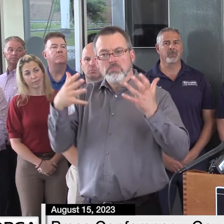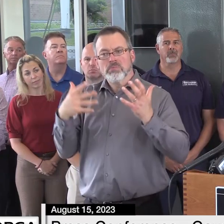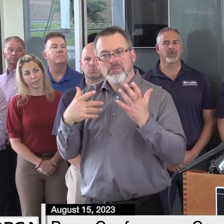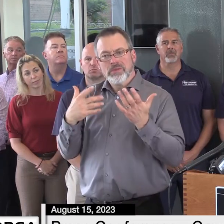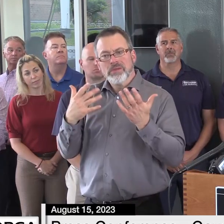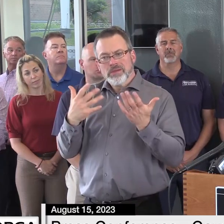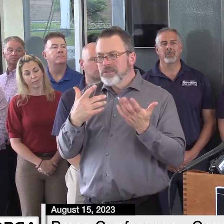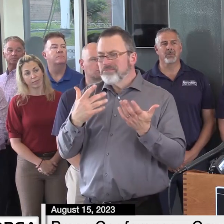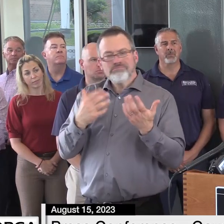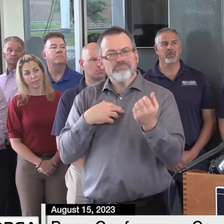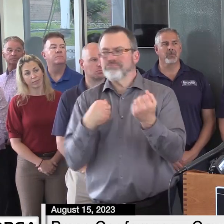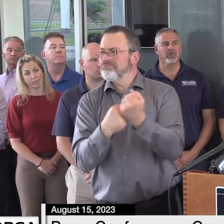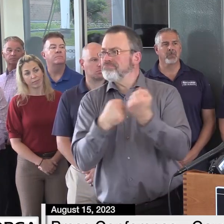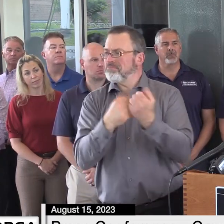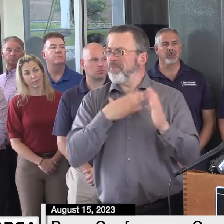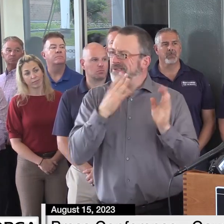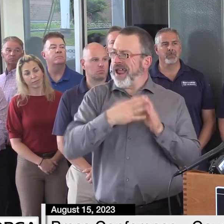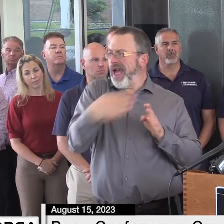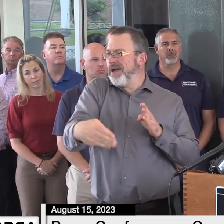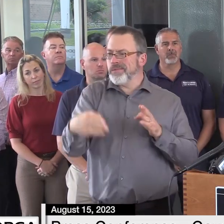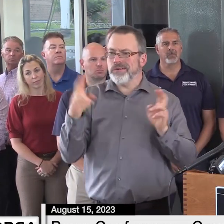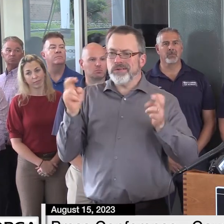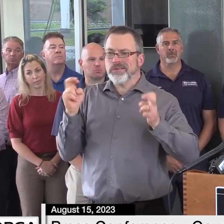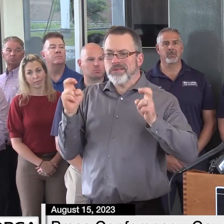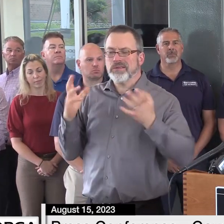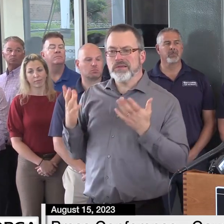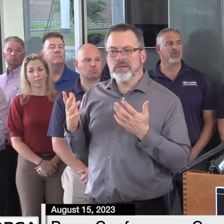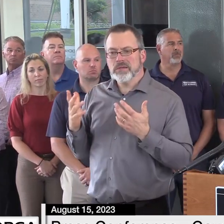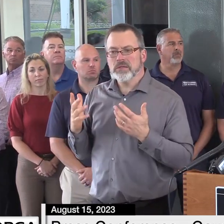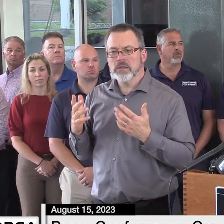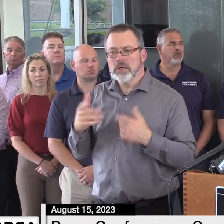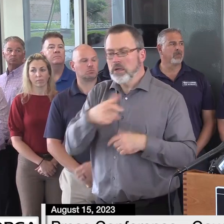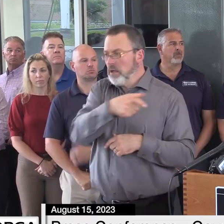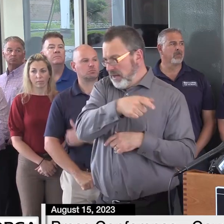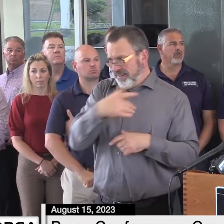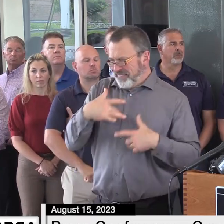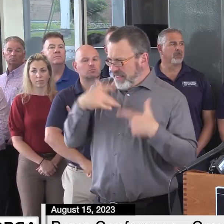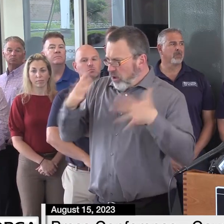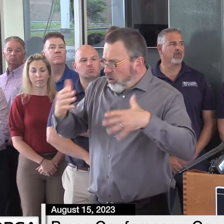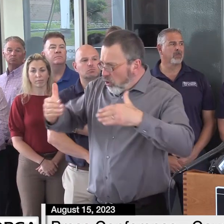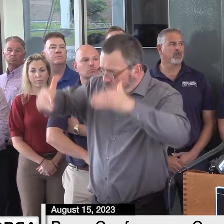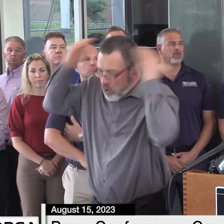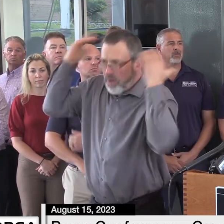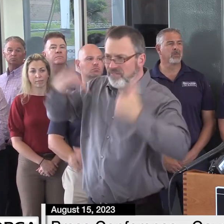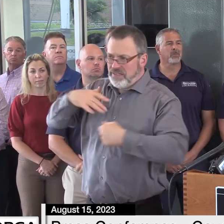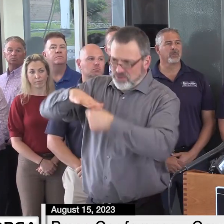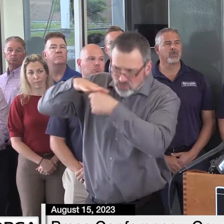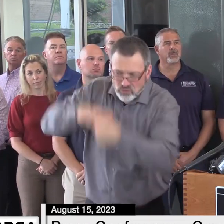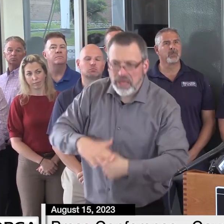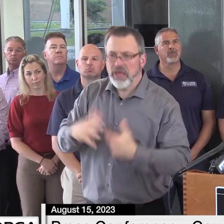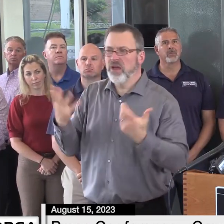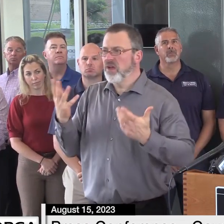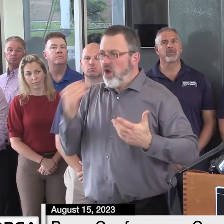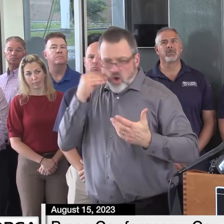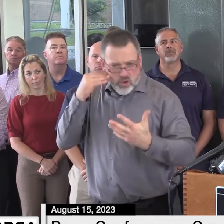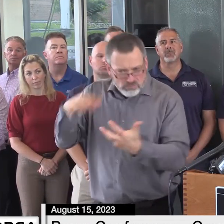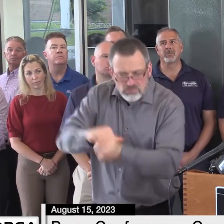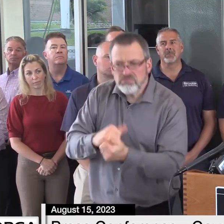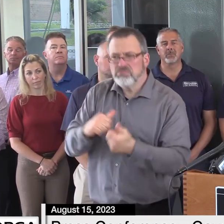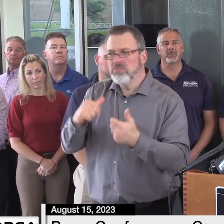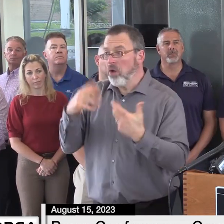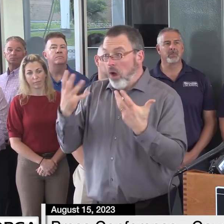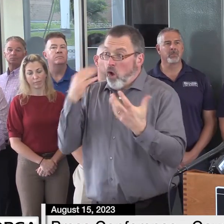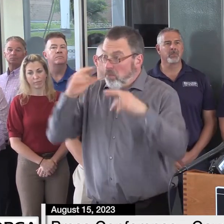them beyond the impact of the flooding so they can move forward. But it can be as myopic as that. It could be a